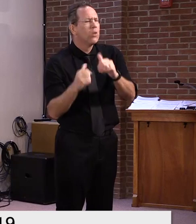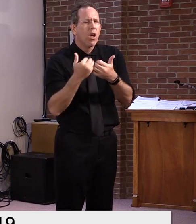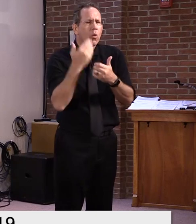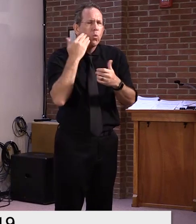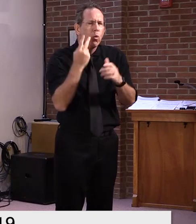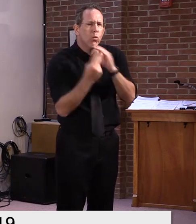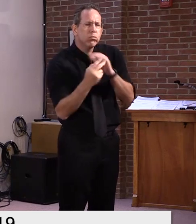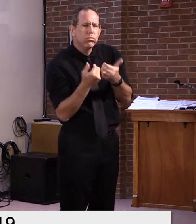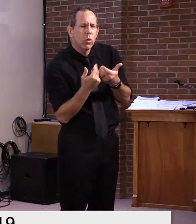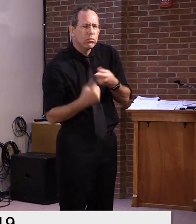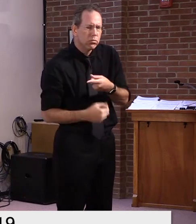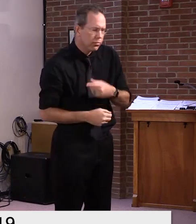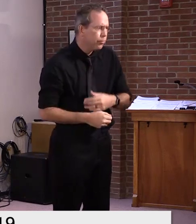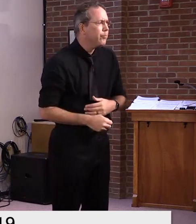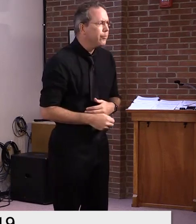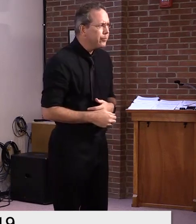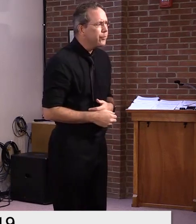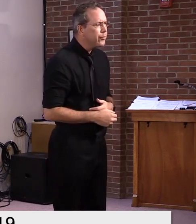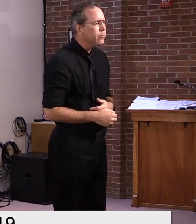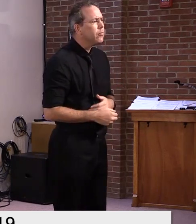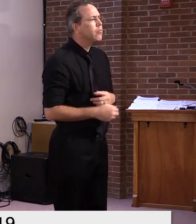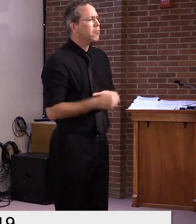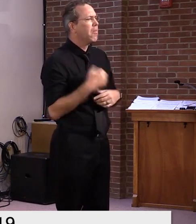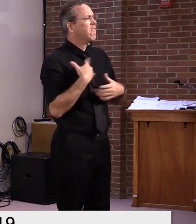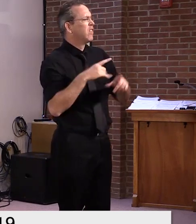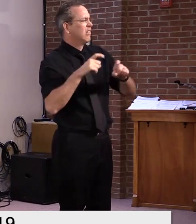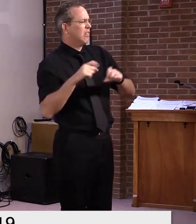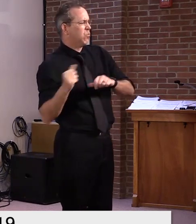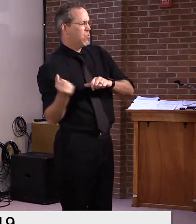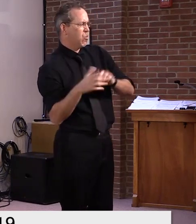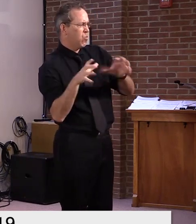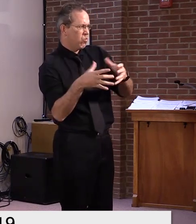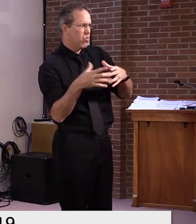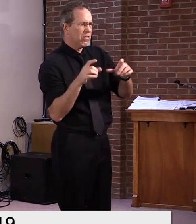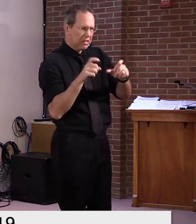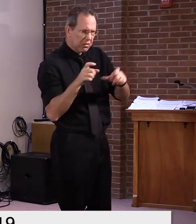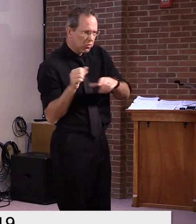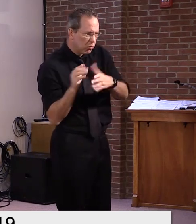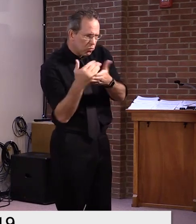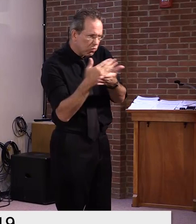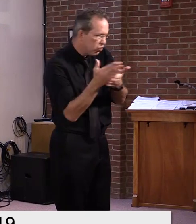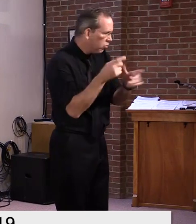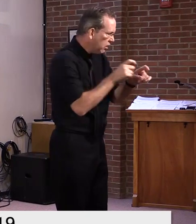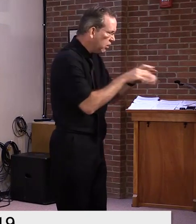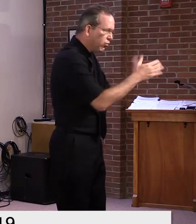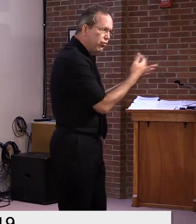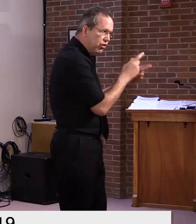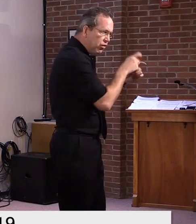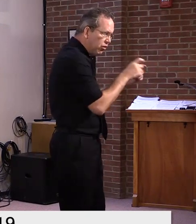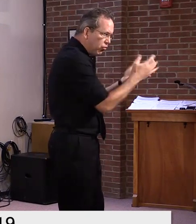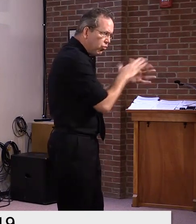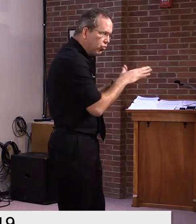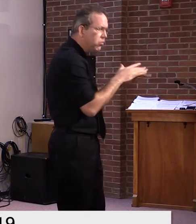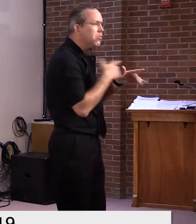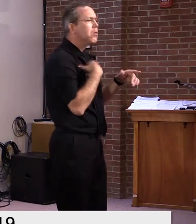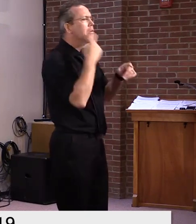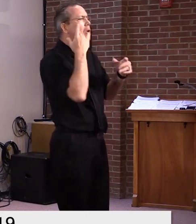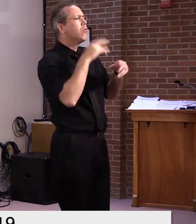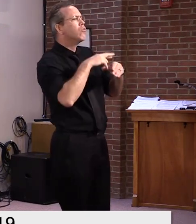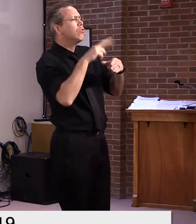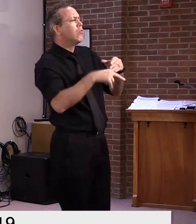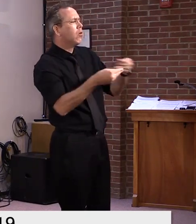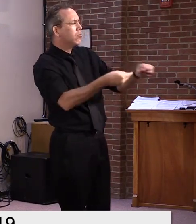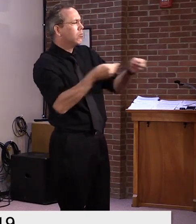done facility-wide testing in both of those. I don't know if all the results are in yet, but we'll have a good idea. As